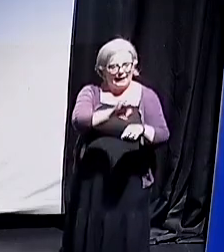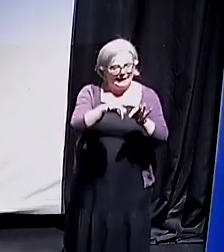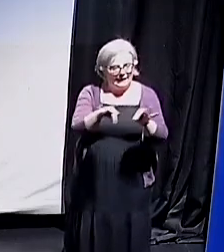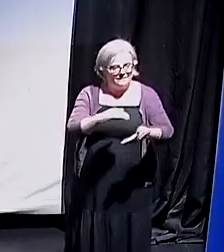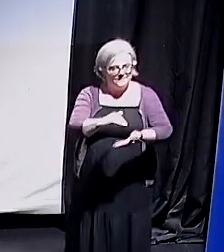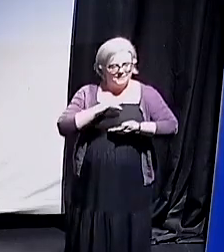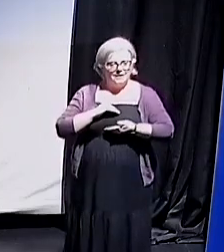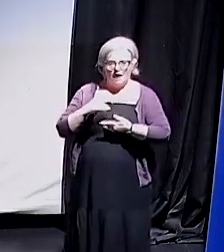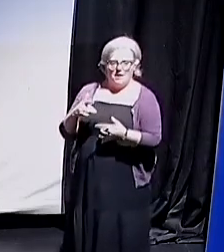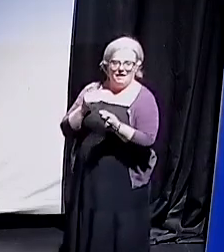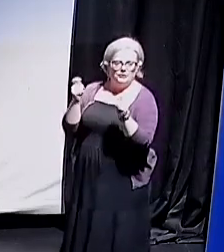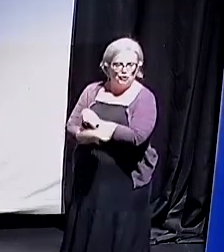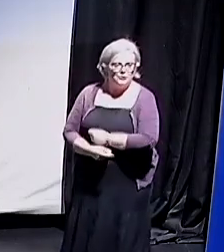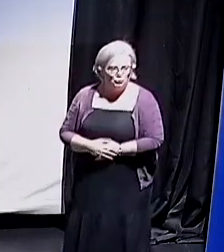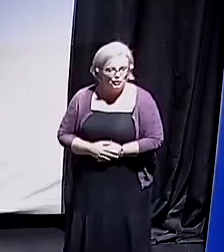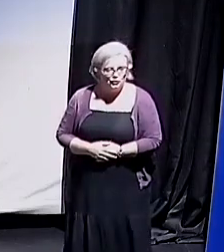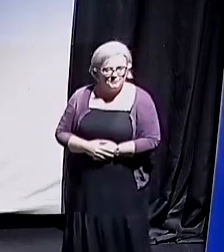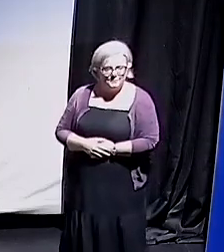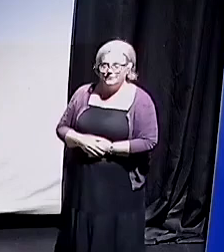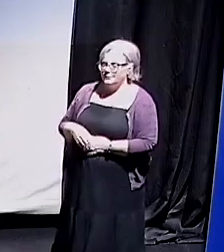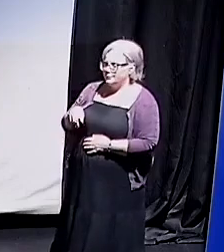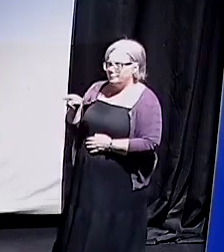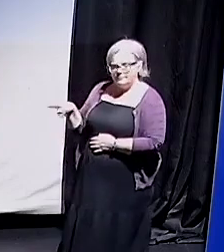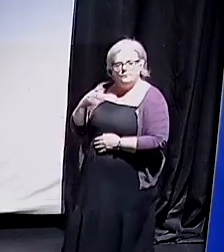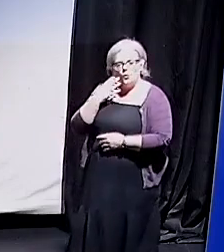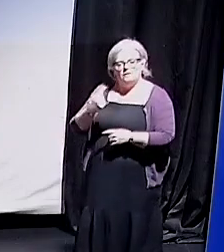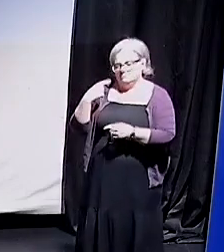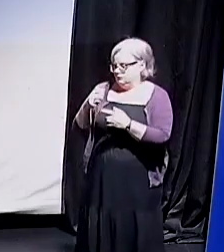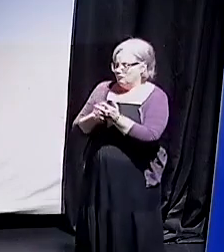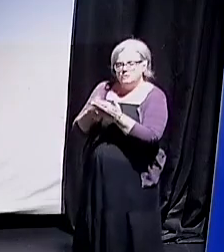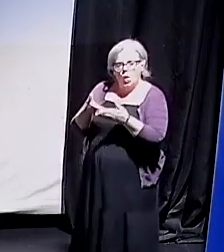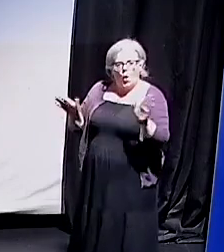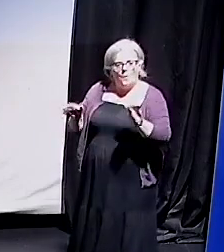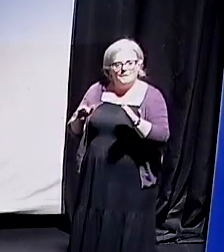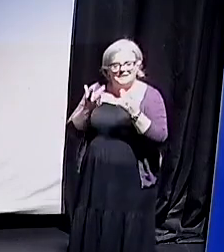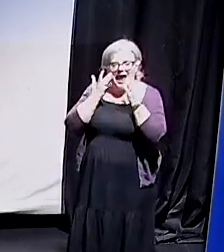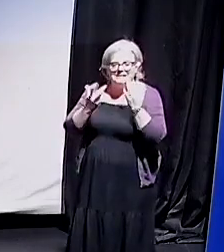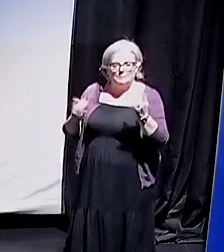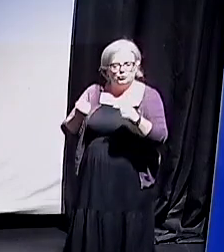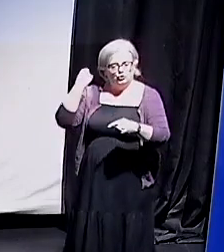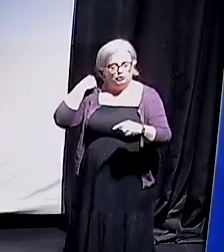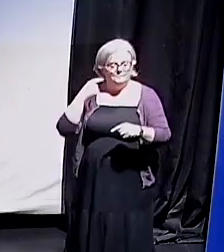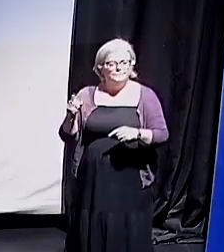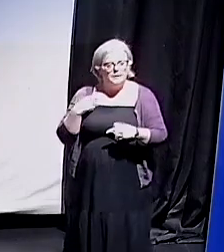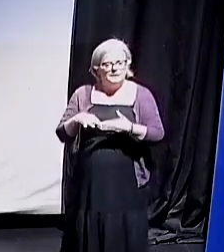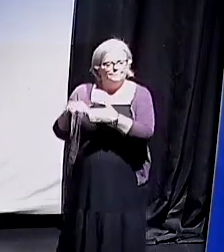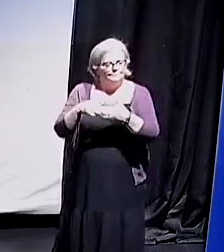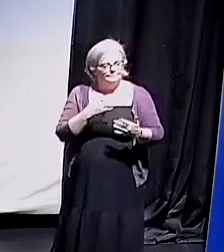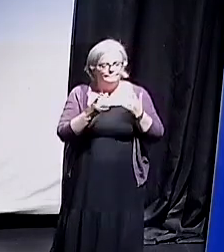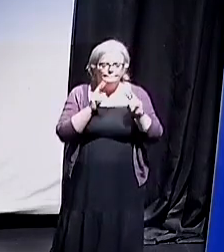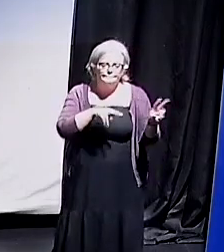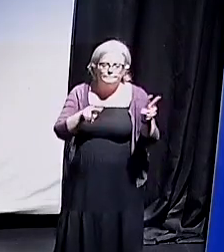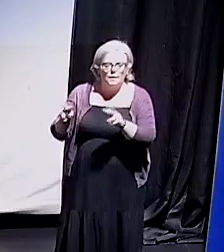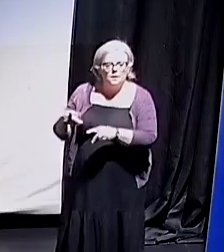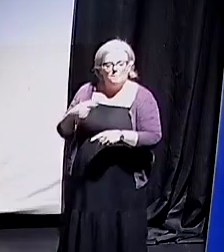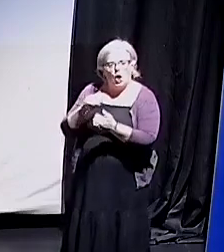changed. So when Russell opened the exhibition the other night, I'd taken him around, and my colleagues say when I get on